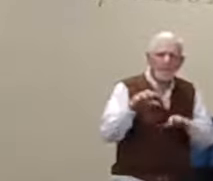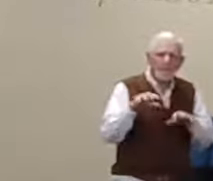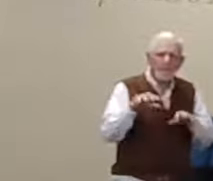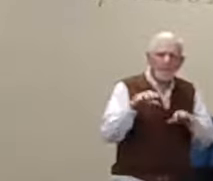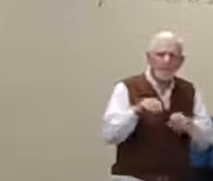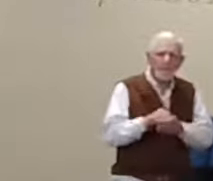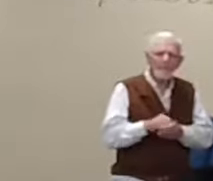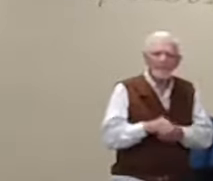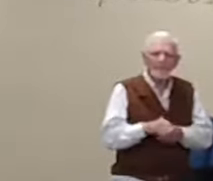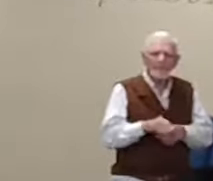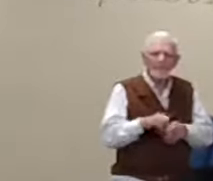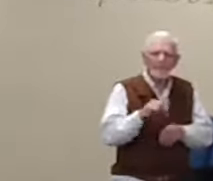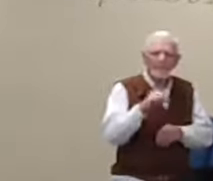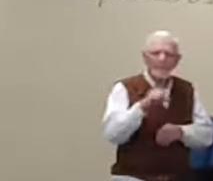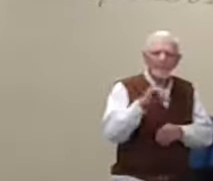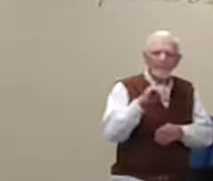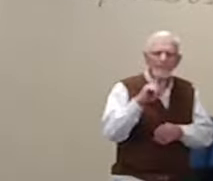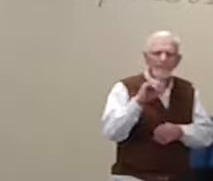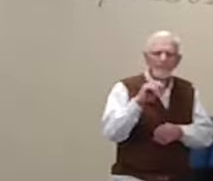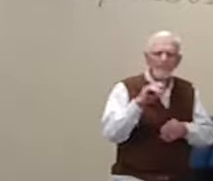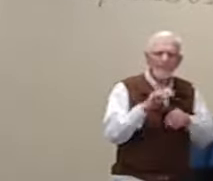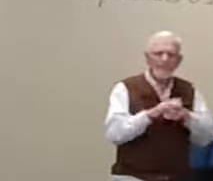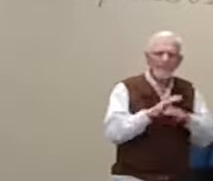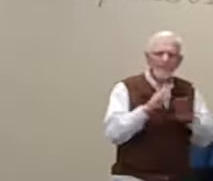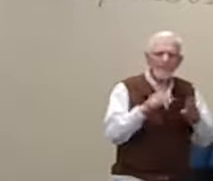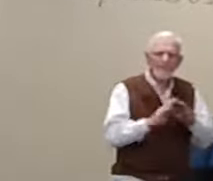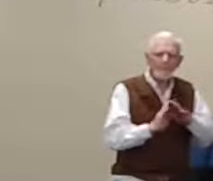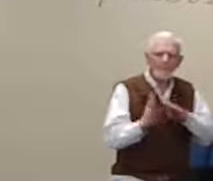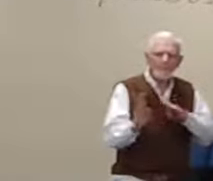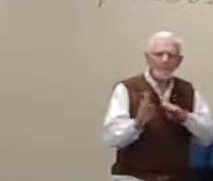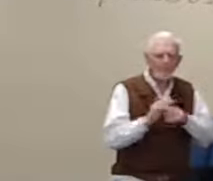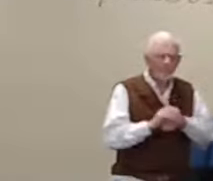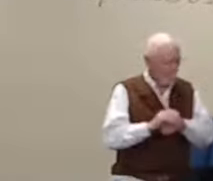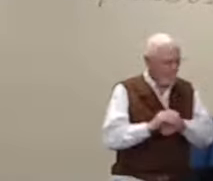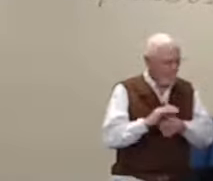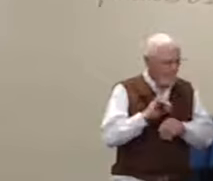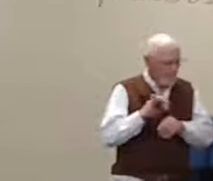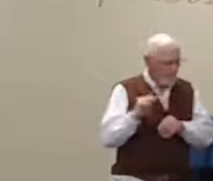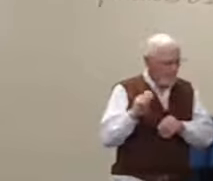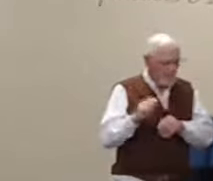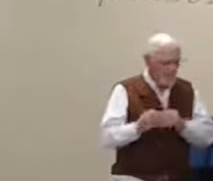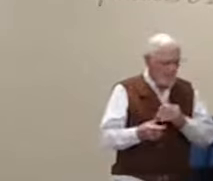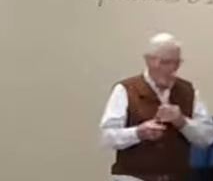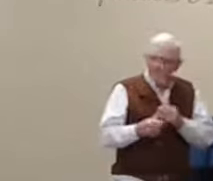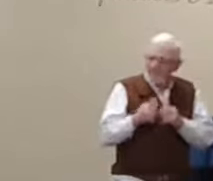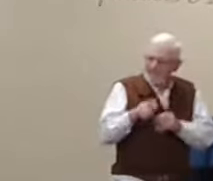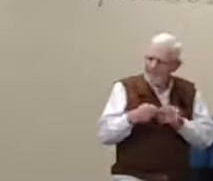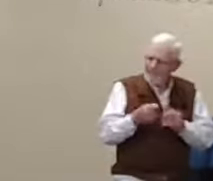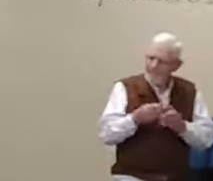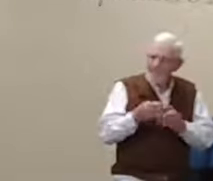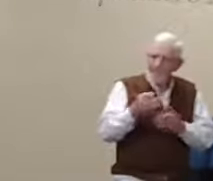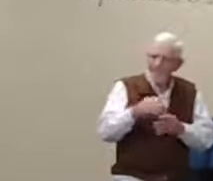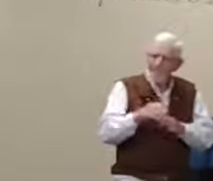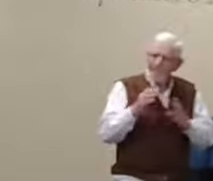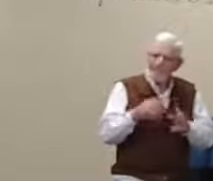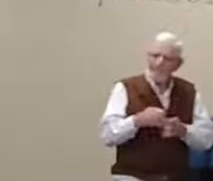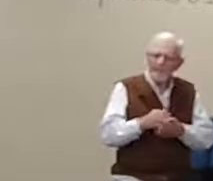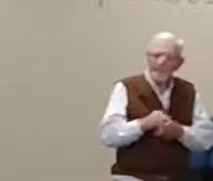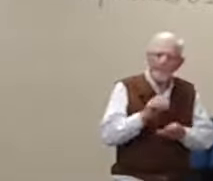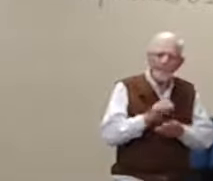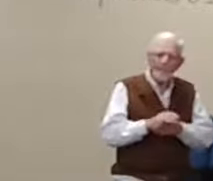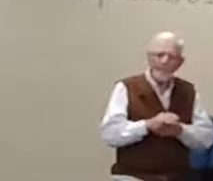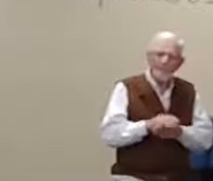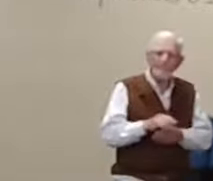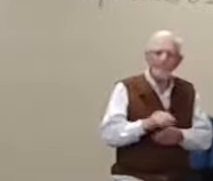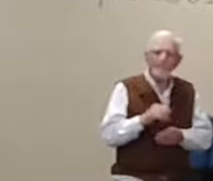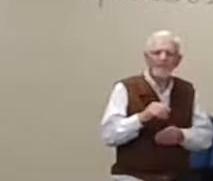so we can get the siding on this house. And he says, "I'm about to buy a house. I'm married. I got a kid on the